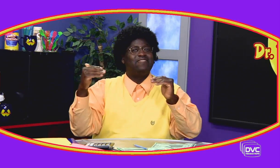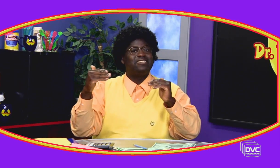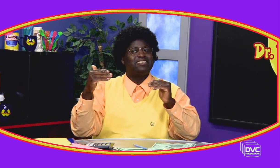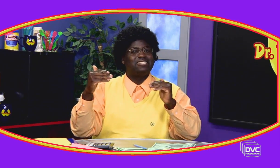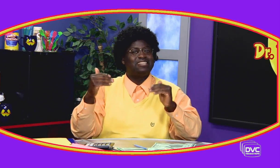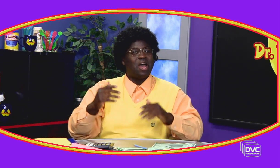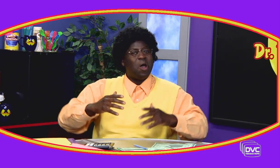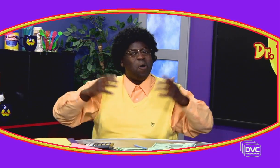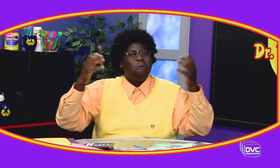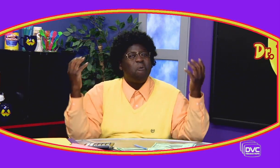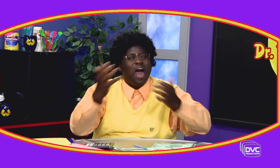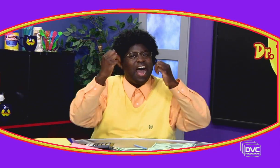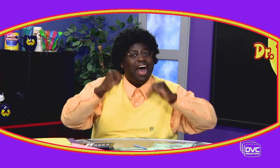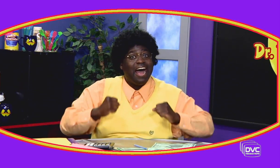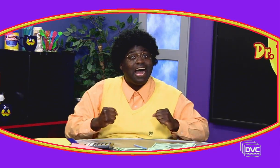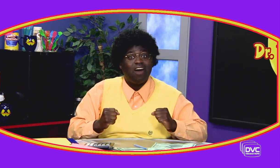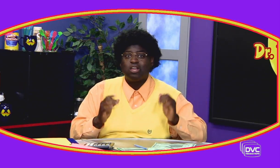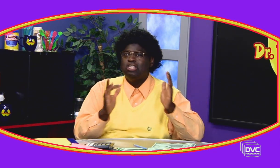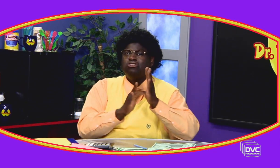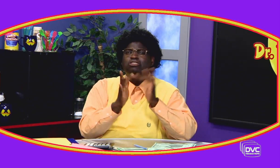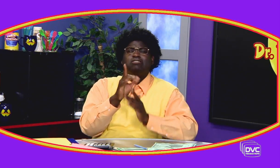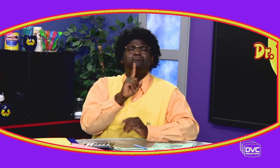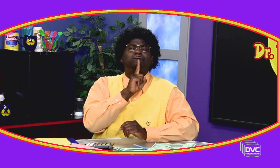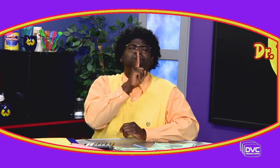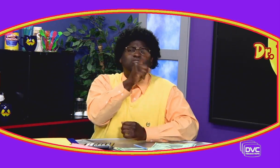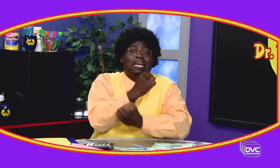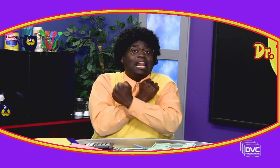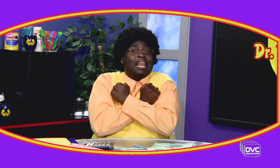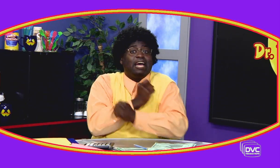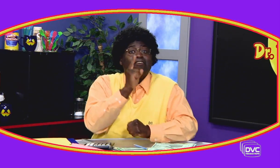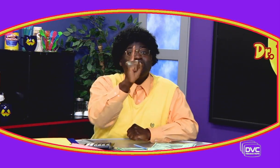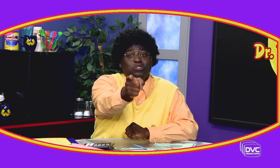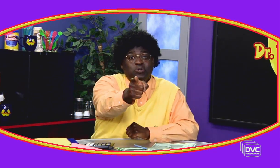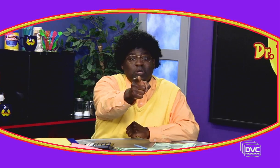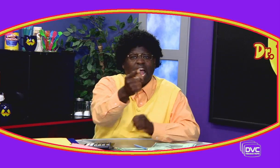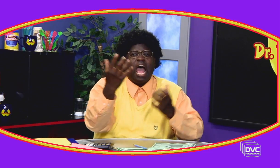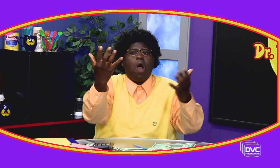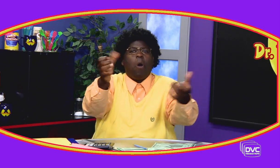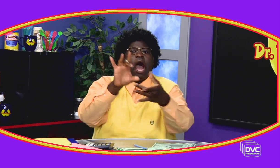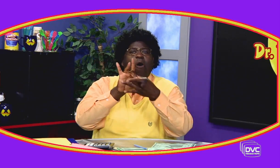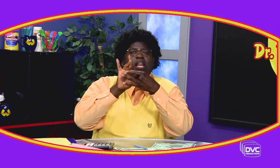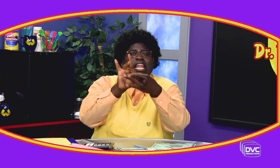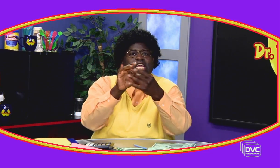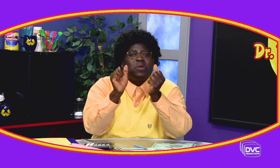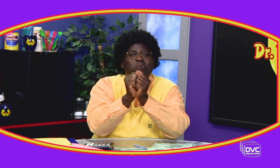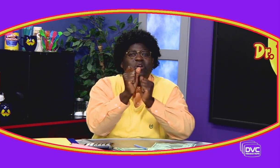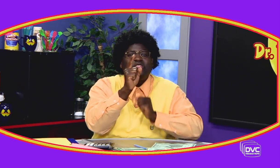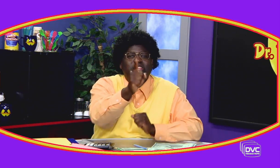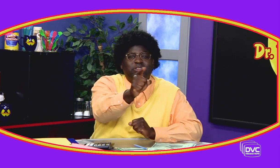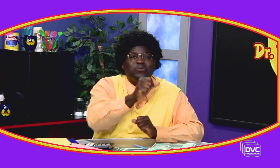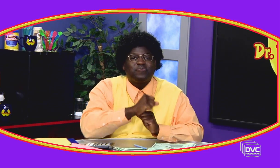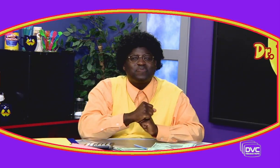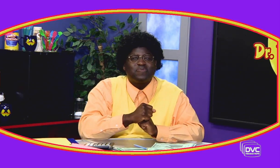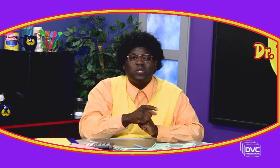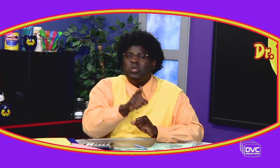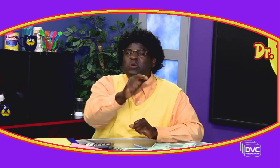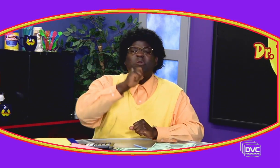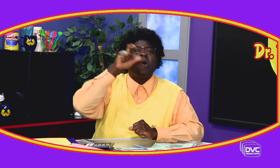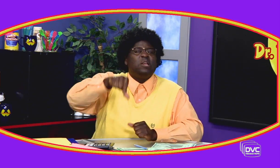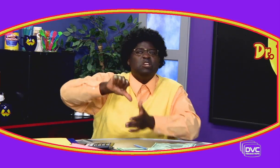get to heaven. Yeah, Jesus really loves you and wants a relationship with you. You don't have